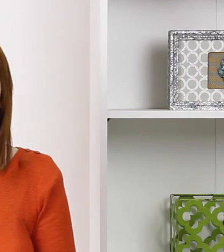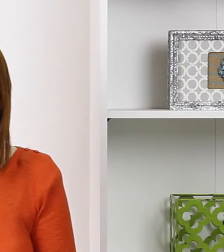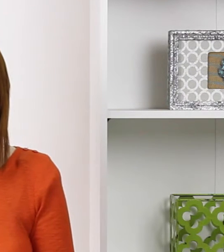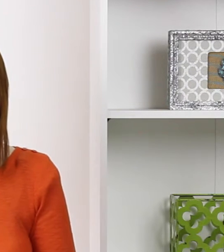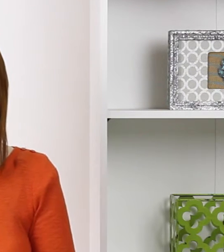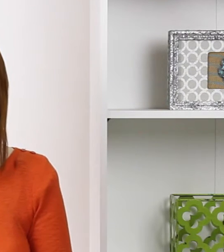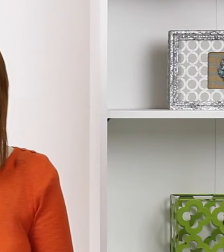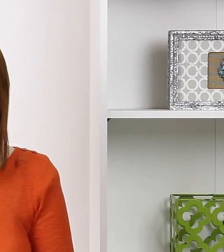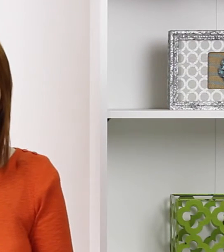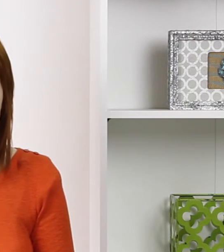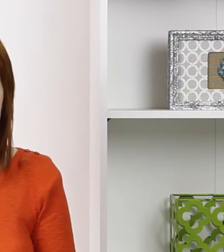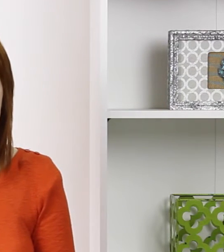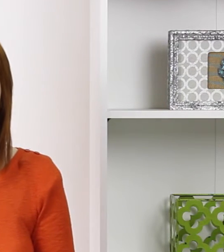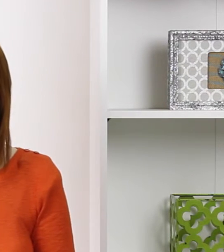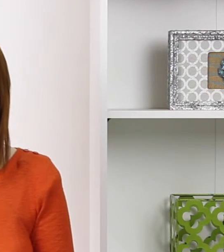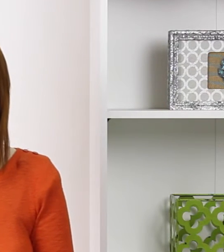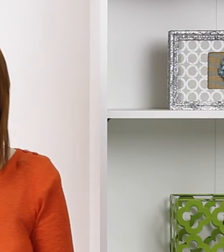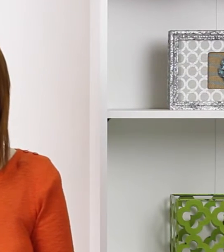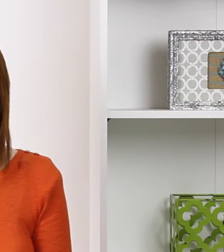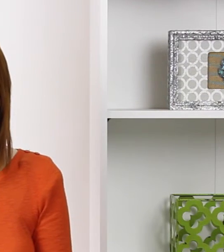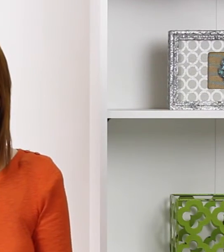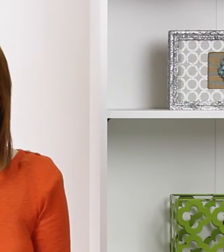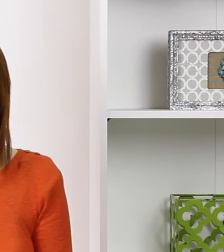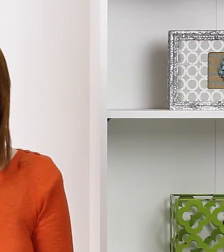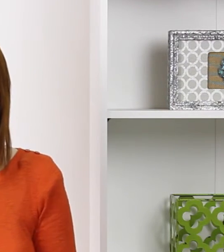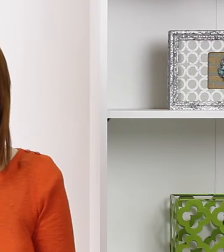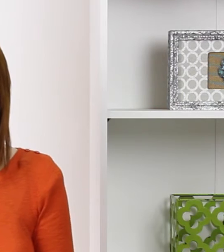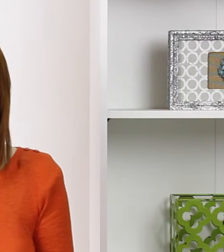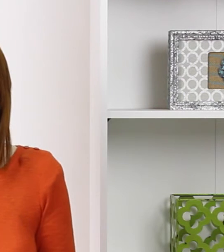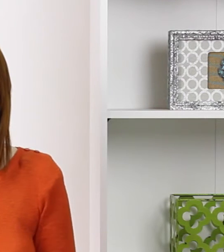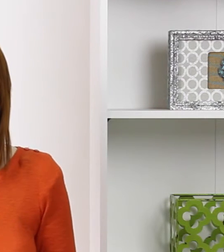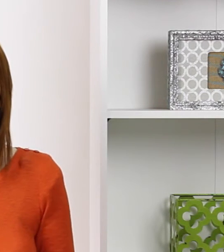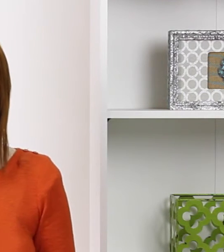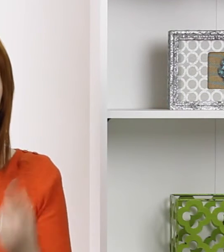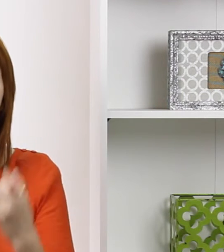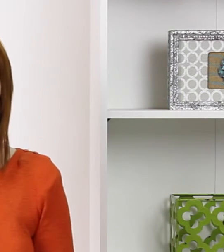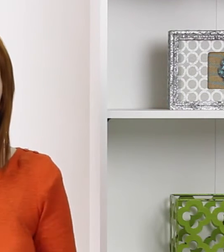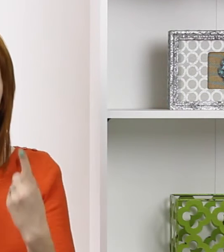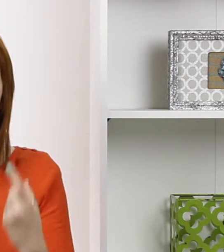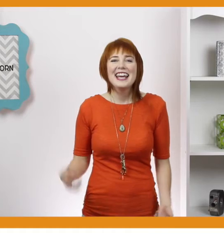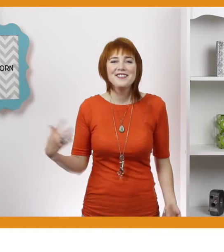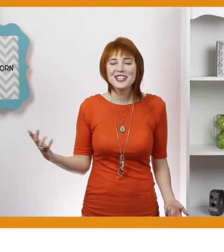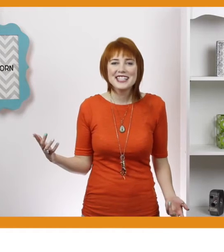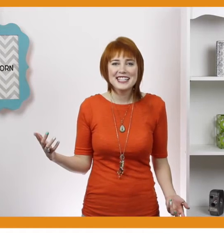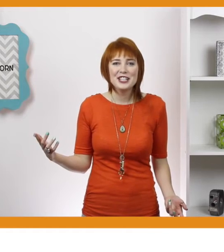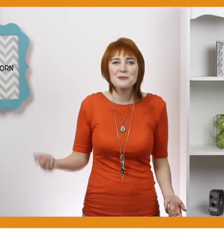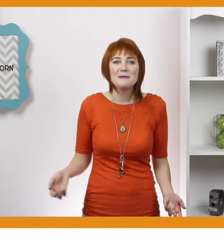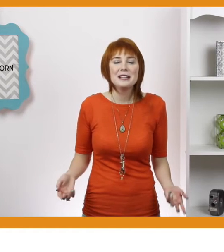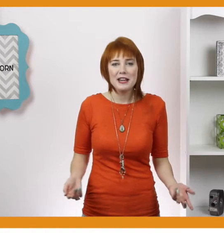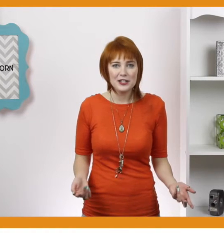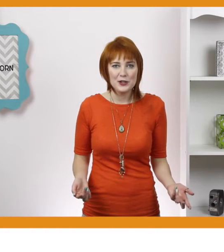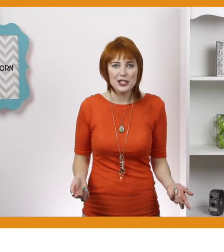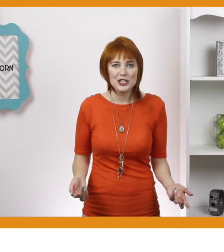popcorn they can ask for some popcorn. So to teach your baby to sign whenever you make popcorn you can say look I made some popcorn. If you're consistent